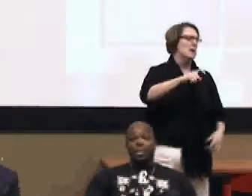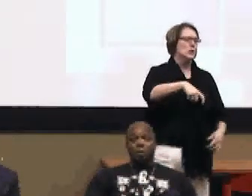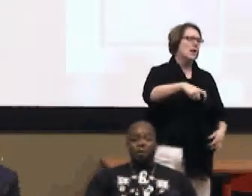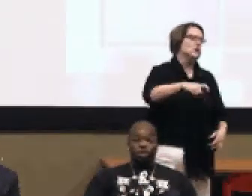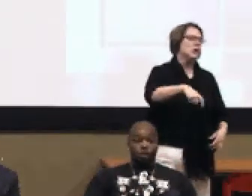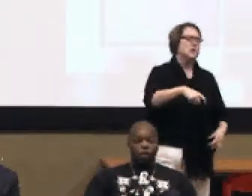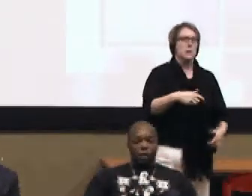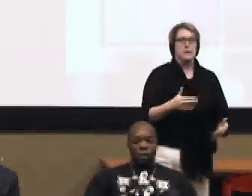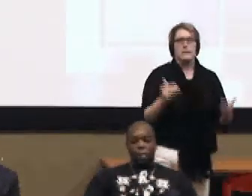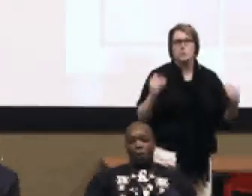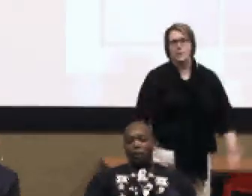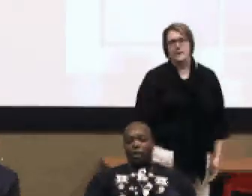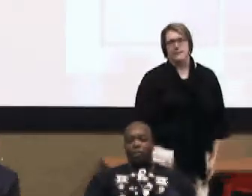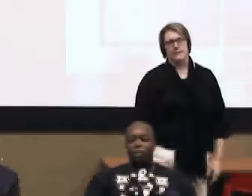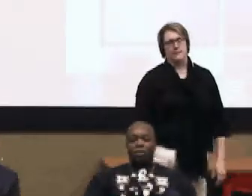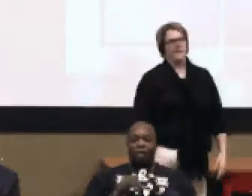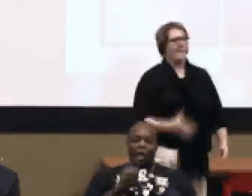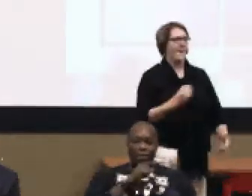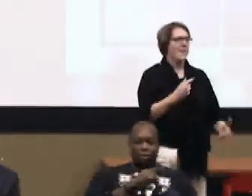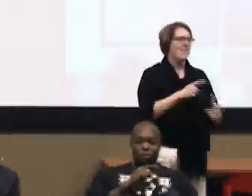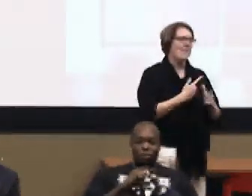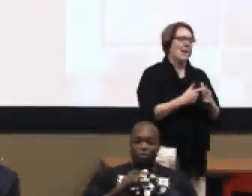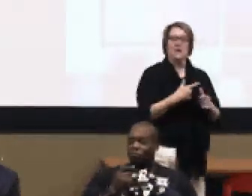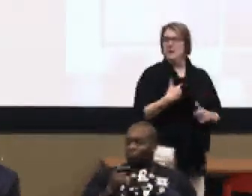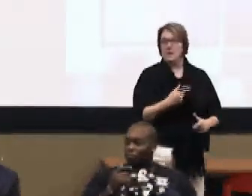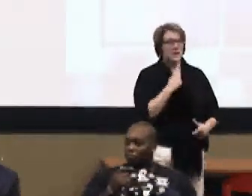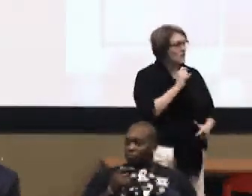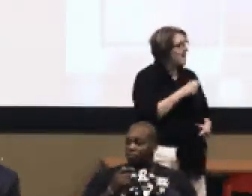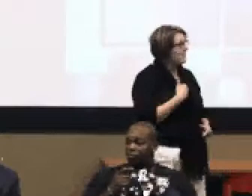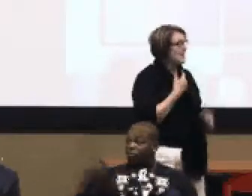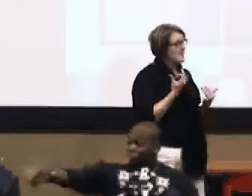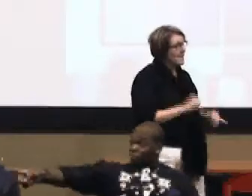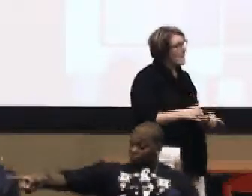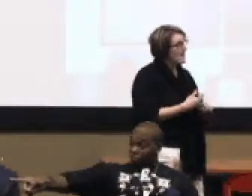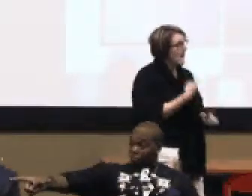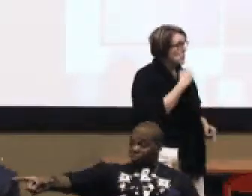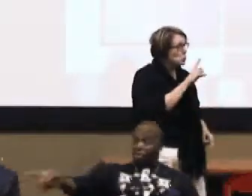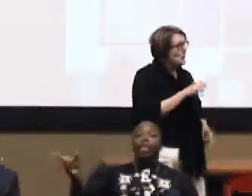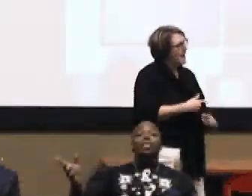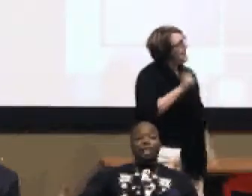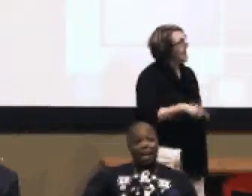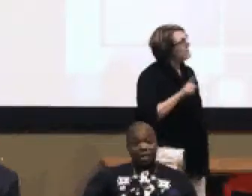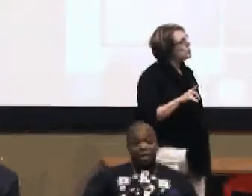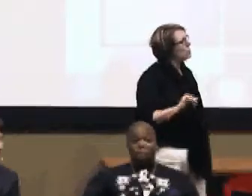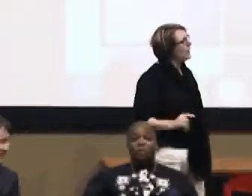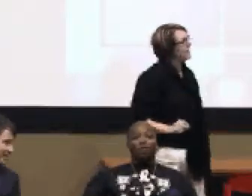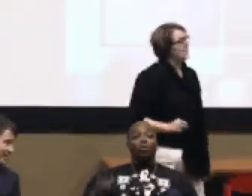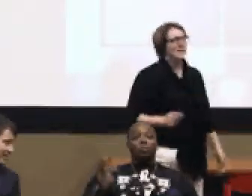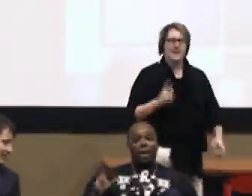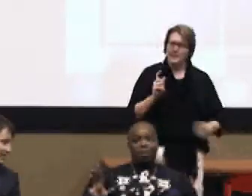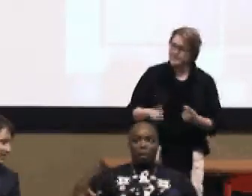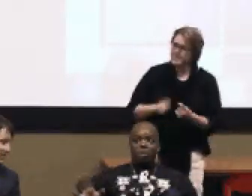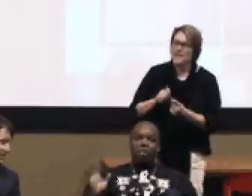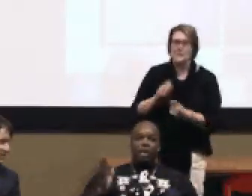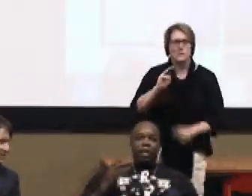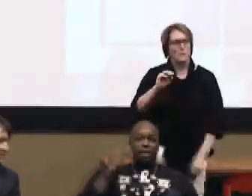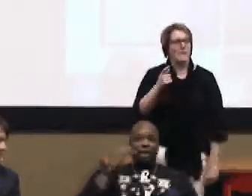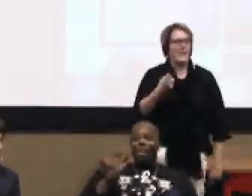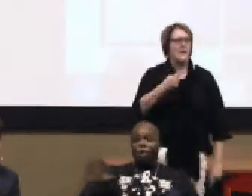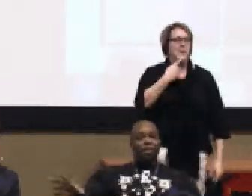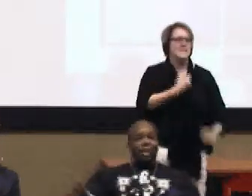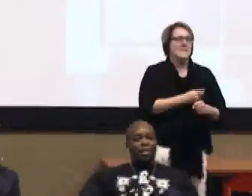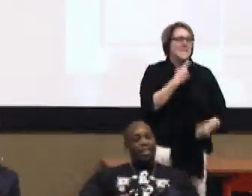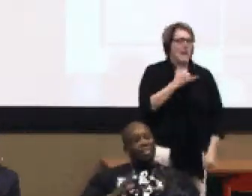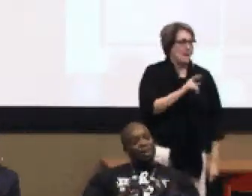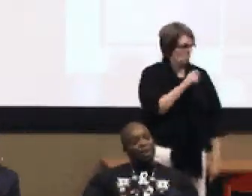He was like, damn it, just do it. And so then But you're like, if I say that I'm going to do it, though, I have to do it. Exactly. And so Megan made me say it.